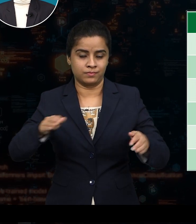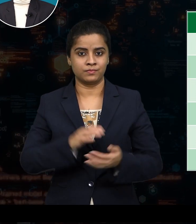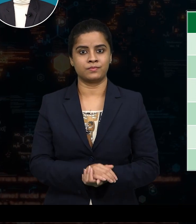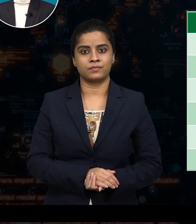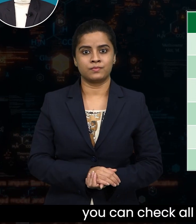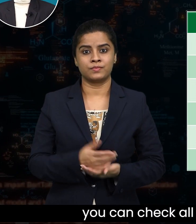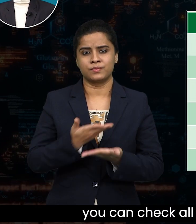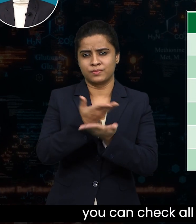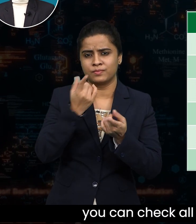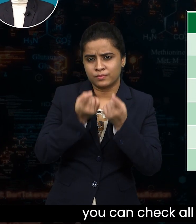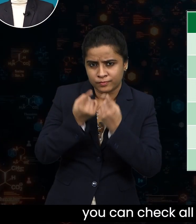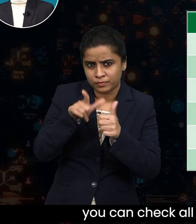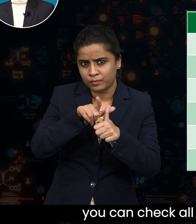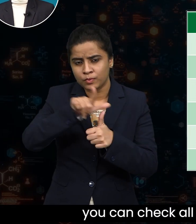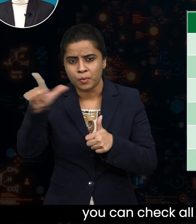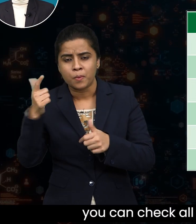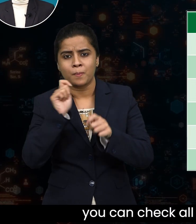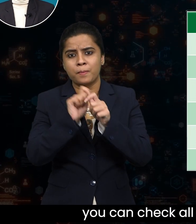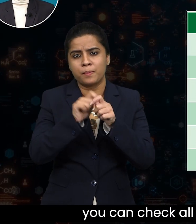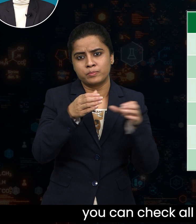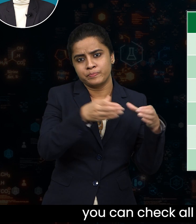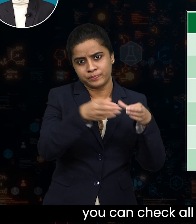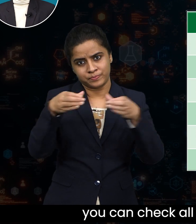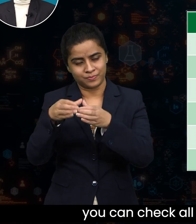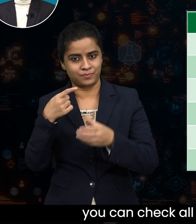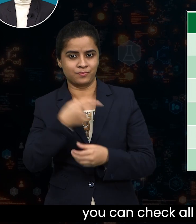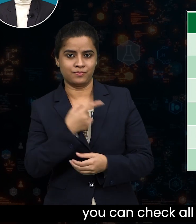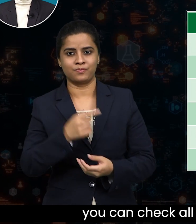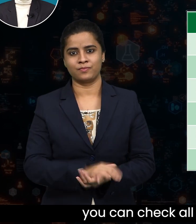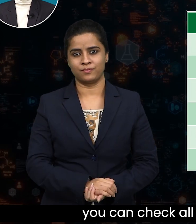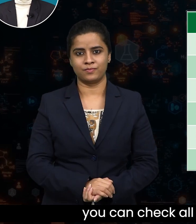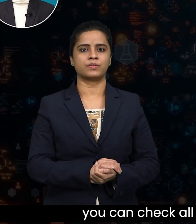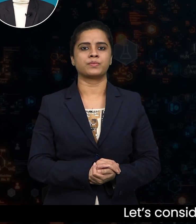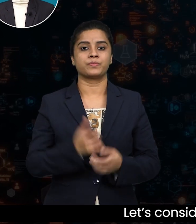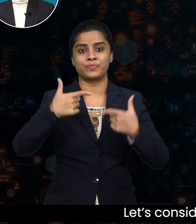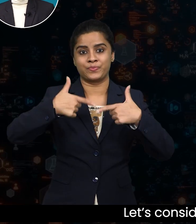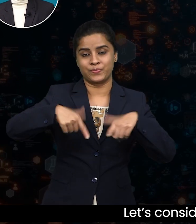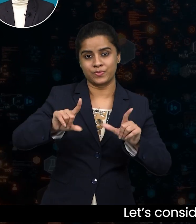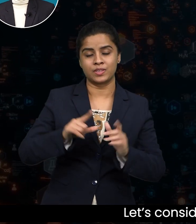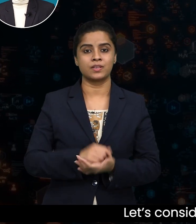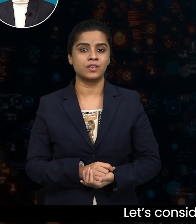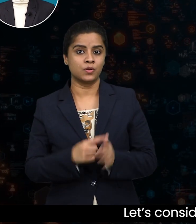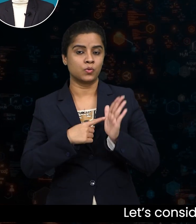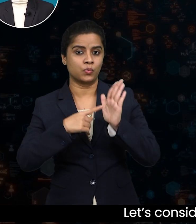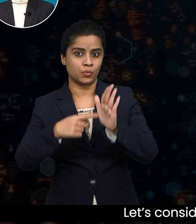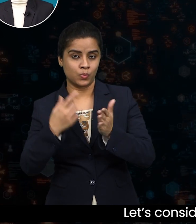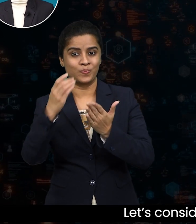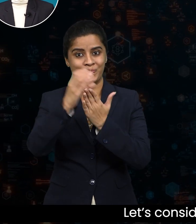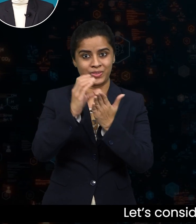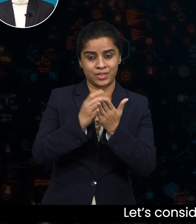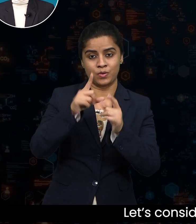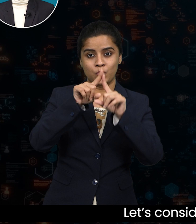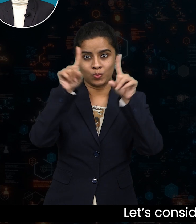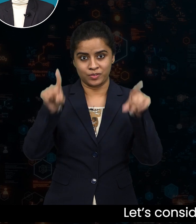Children, you can check all of the functional groups here. Let's consider the series on